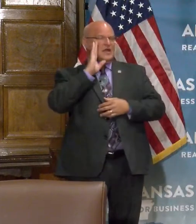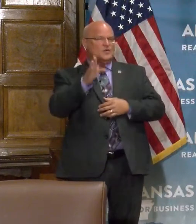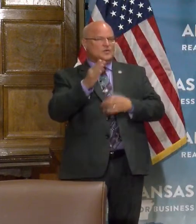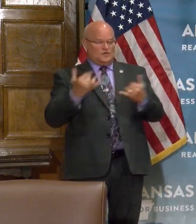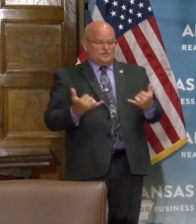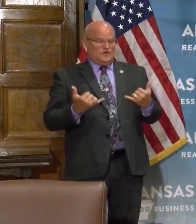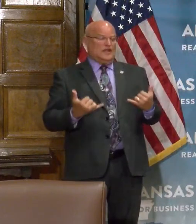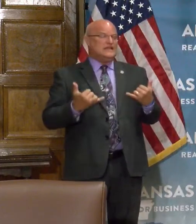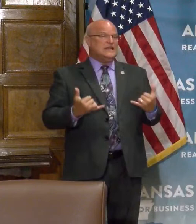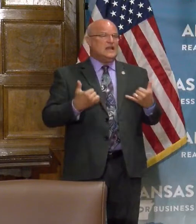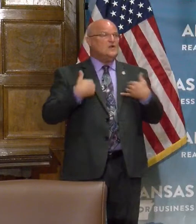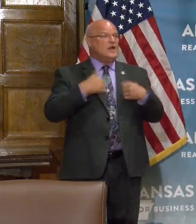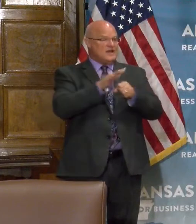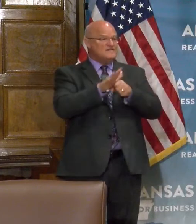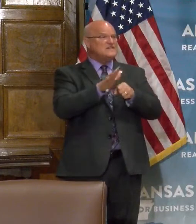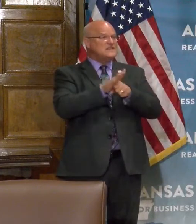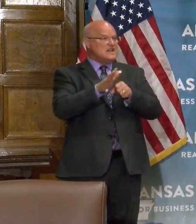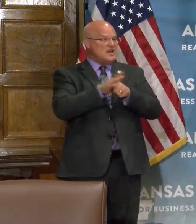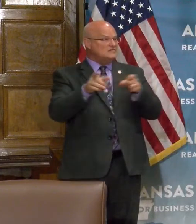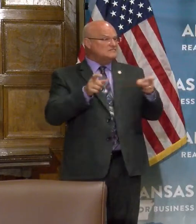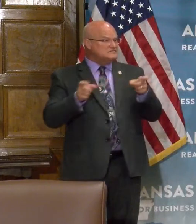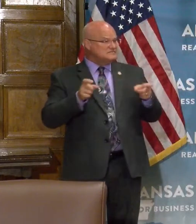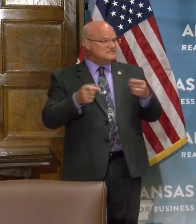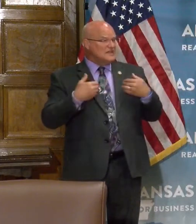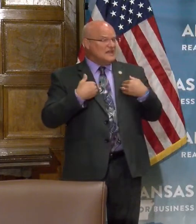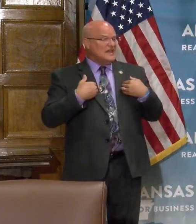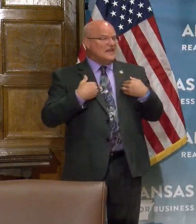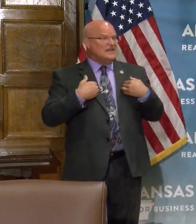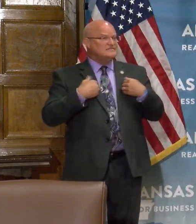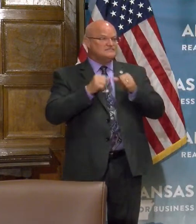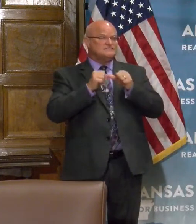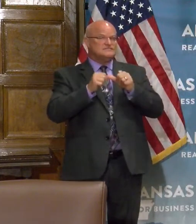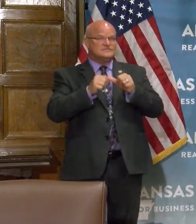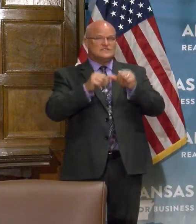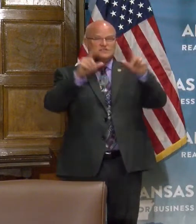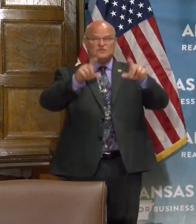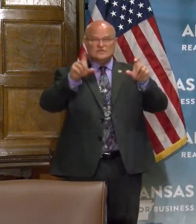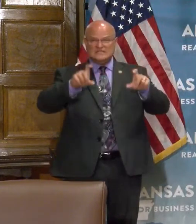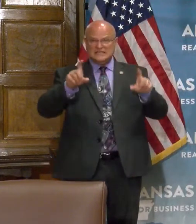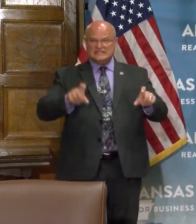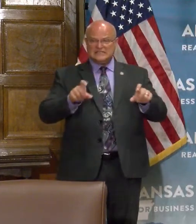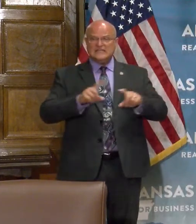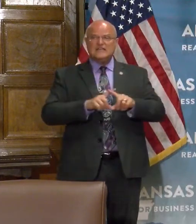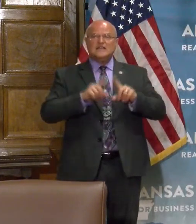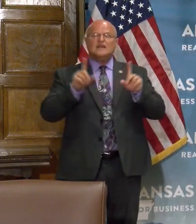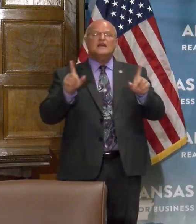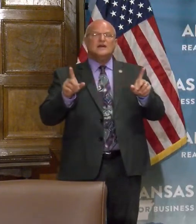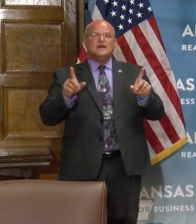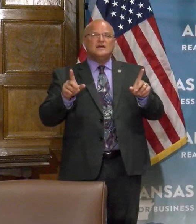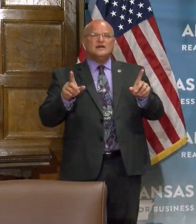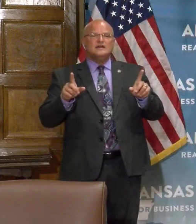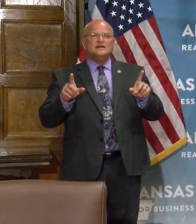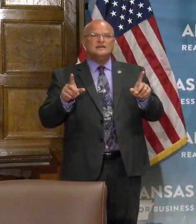For the time being, we have enough on hand to continue our testing, but